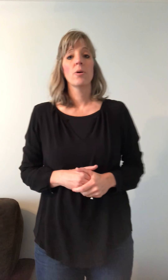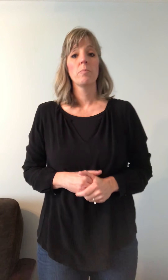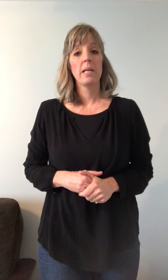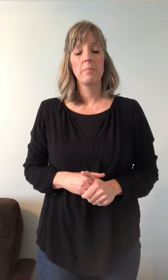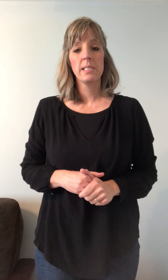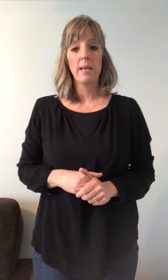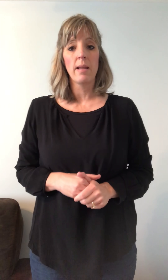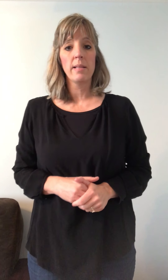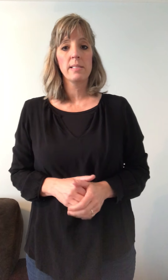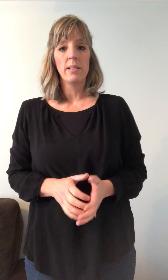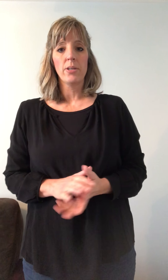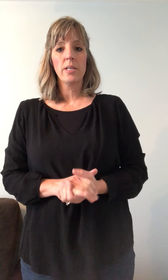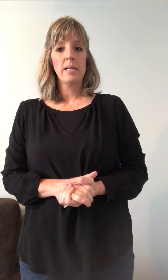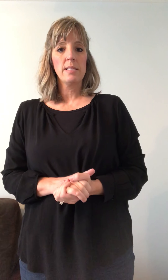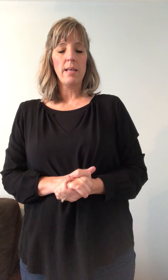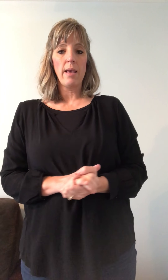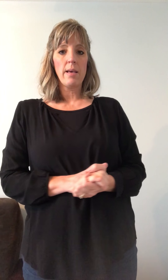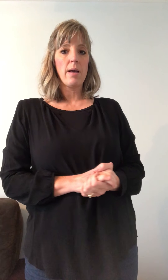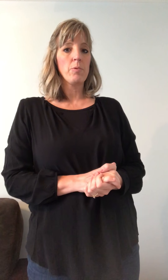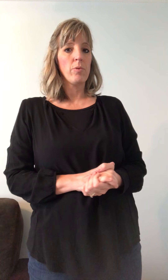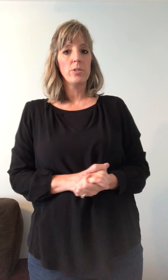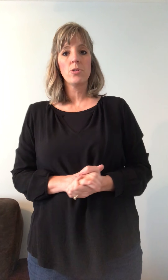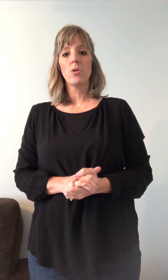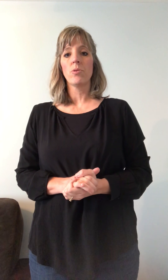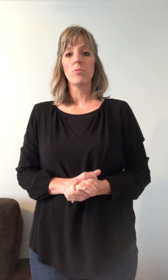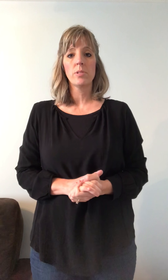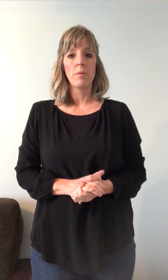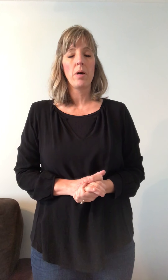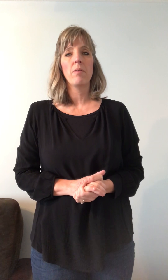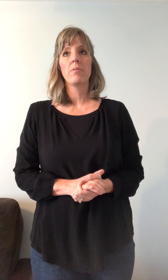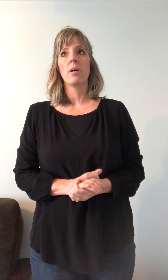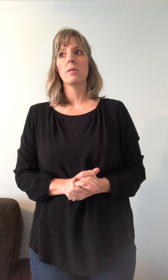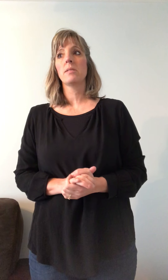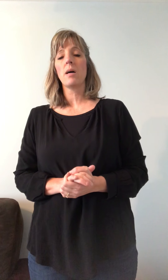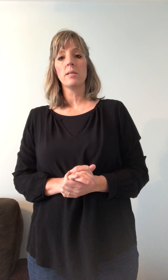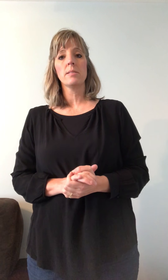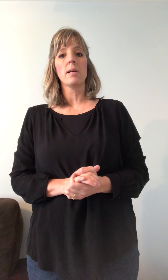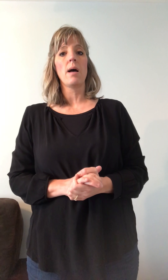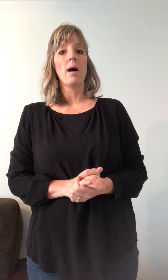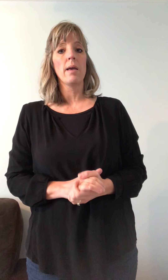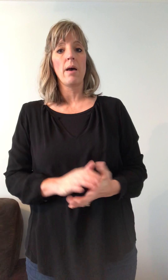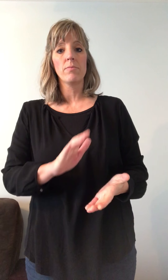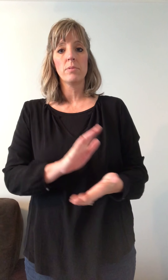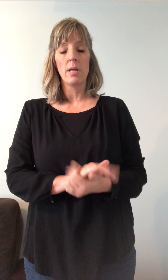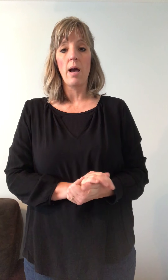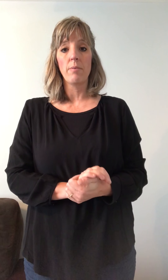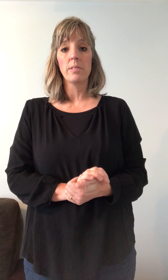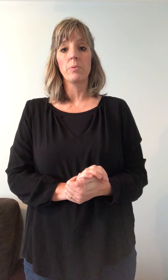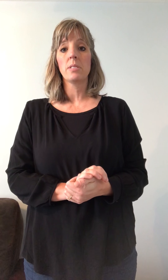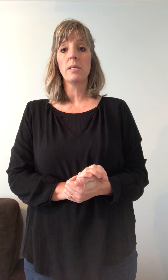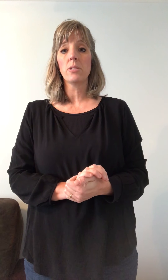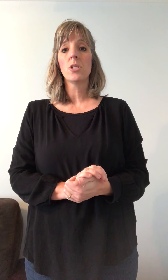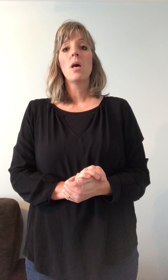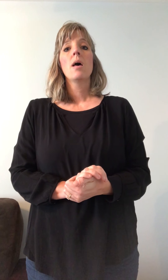Hello, my name is Ann Alexander, and today I'm going to show you some of the signs that I was able to teach